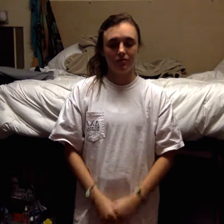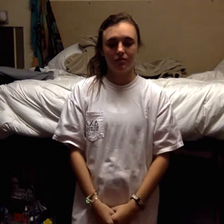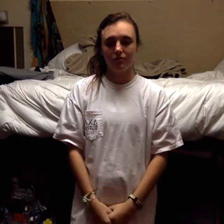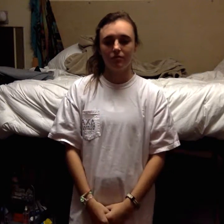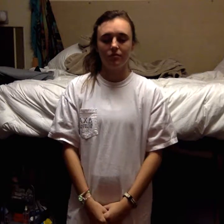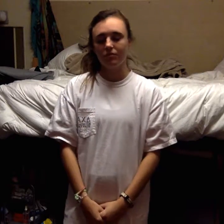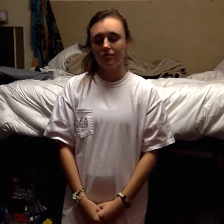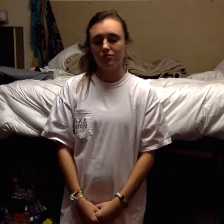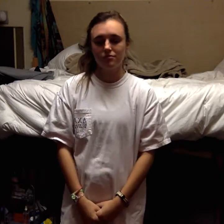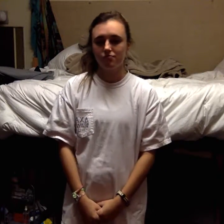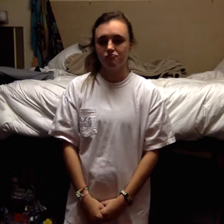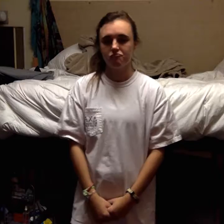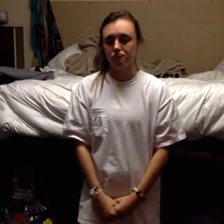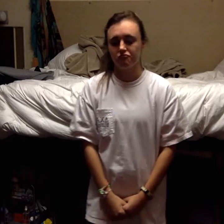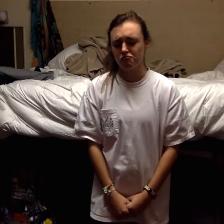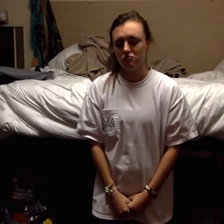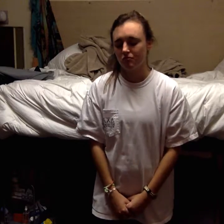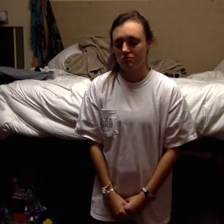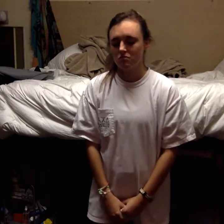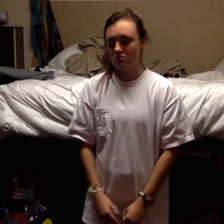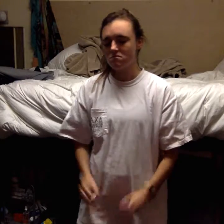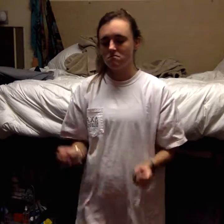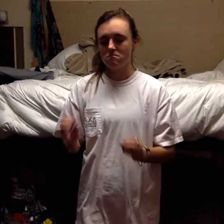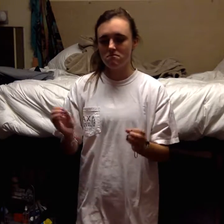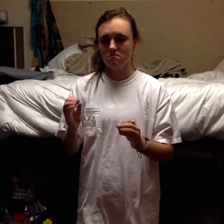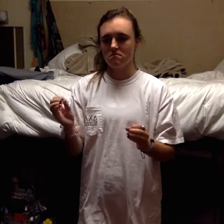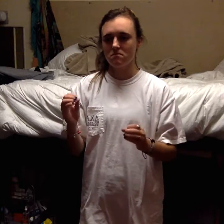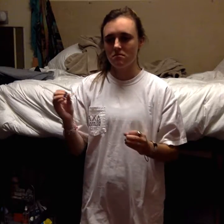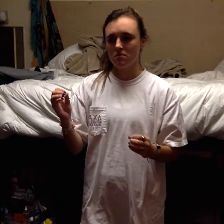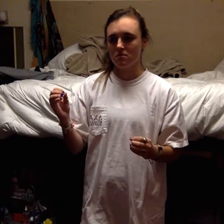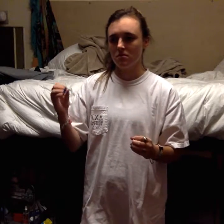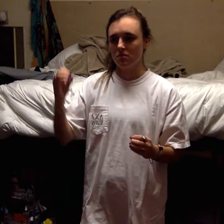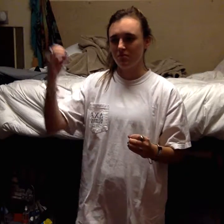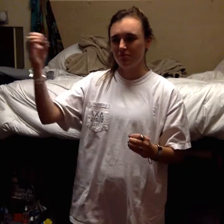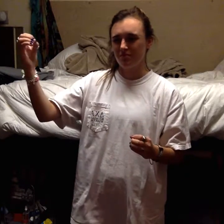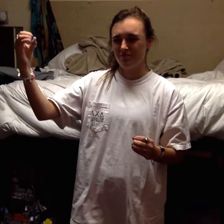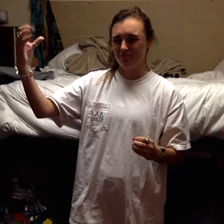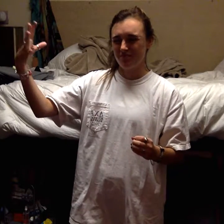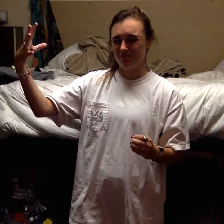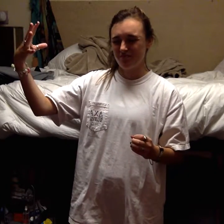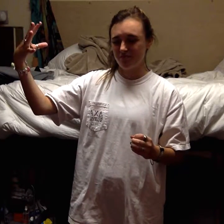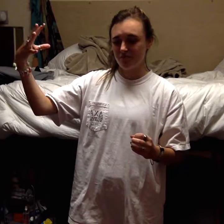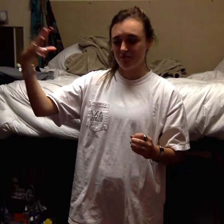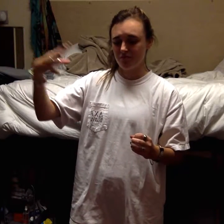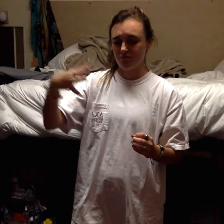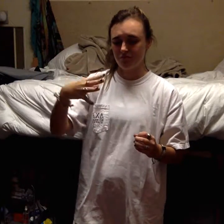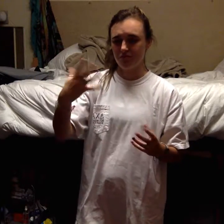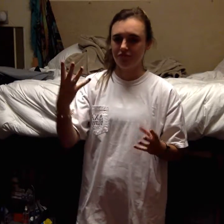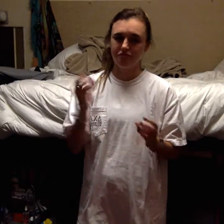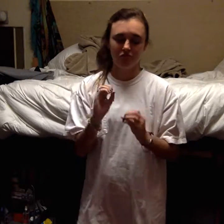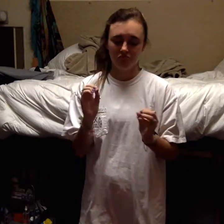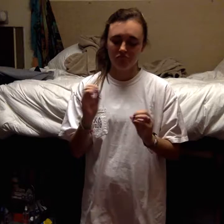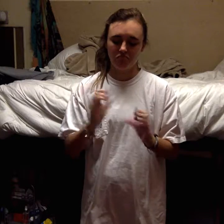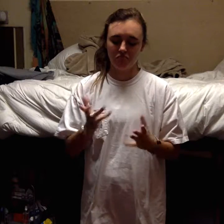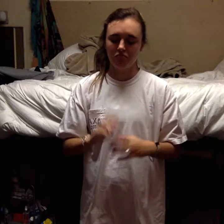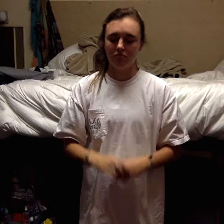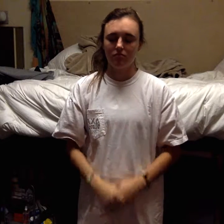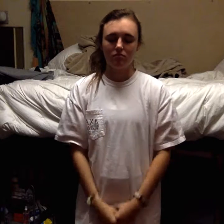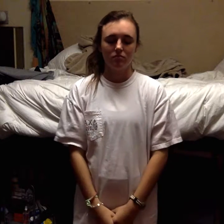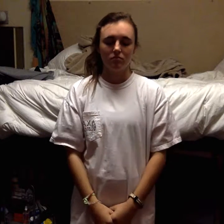highlight or a light overhead or bright sunlight. But what I would like you to do on the paper that you're bringing for me is